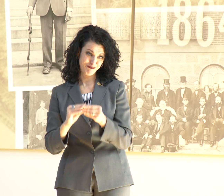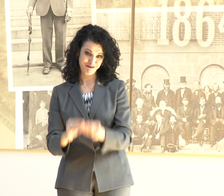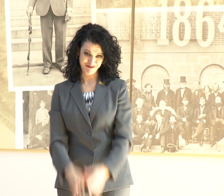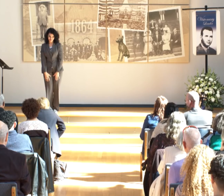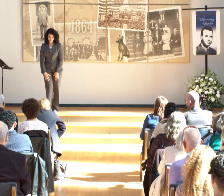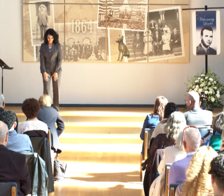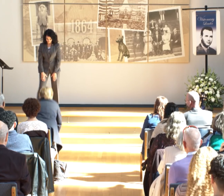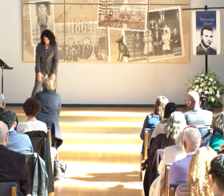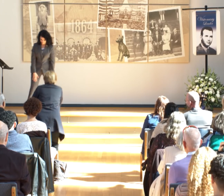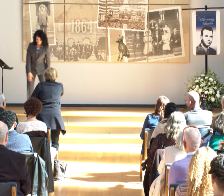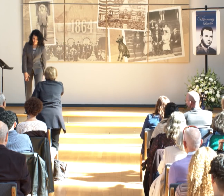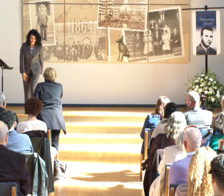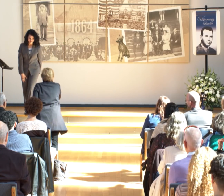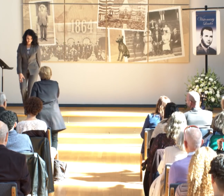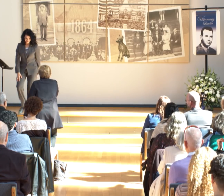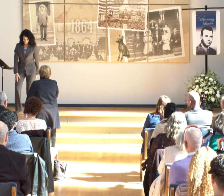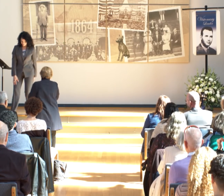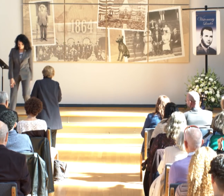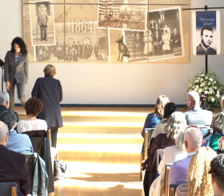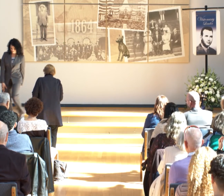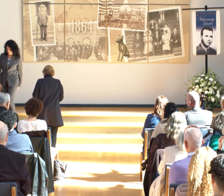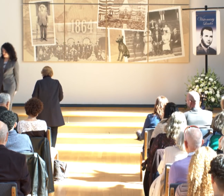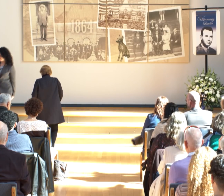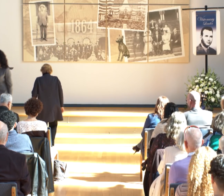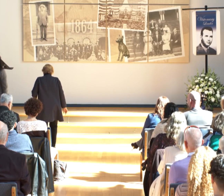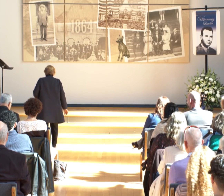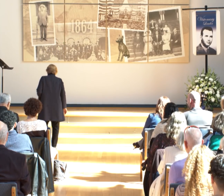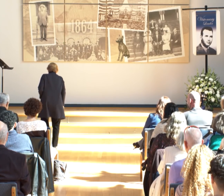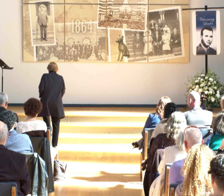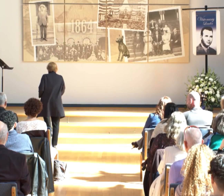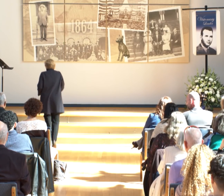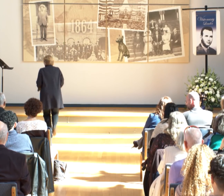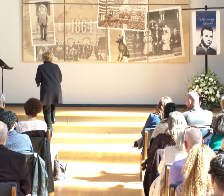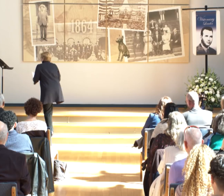Roberto Cordano, to the stage to make some remarks.